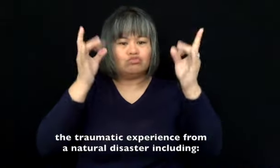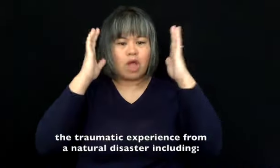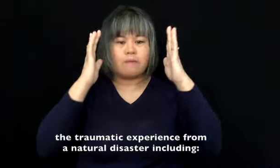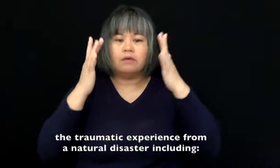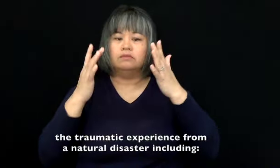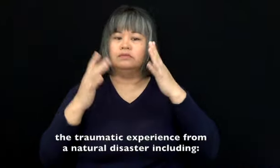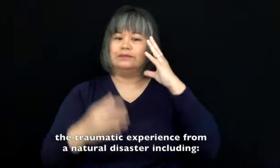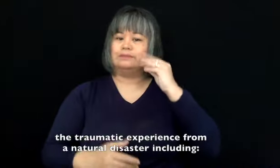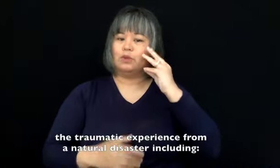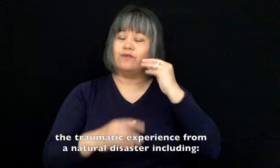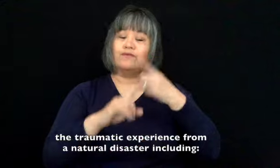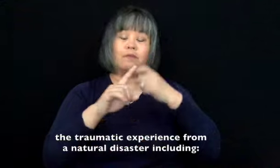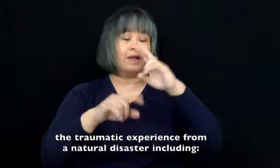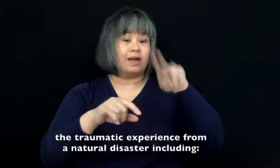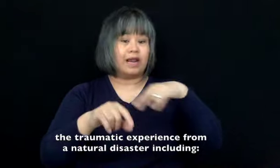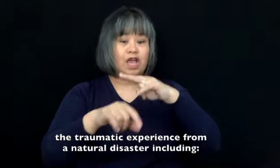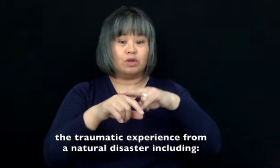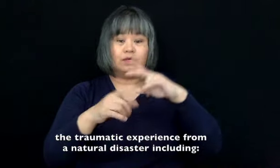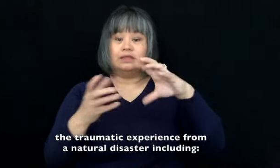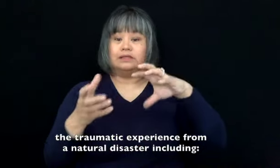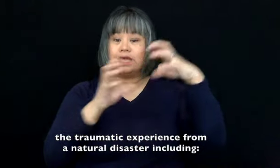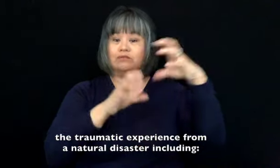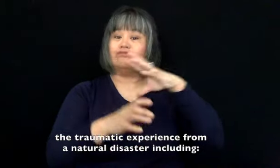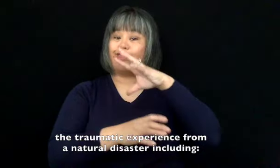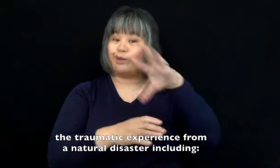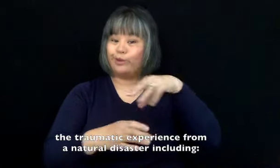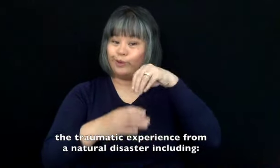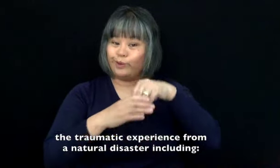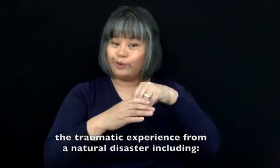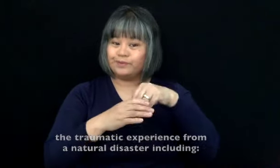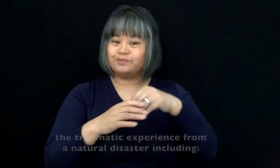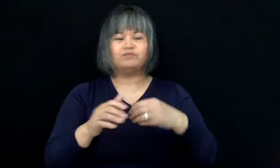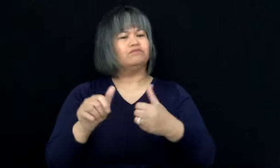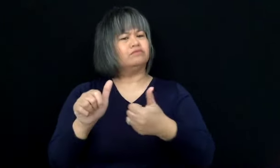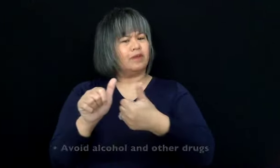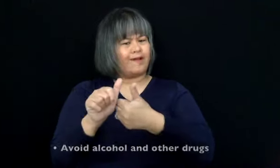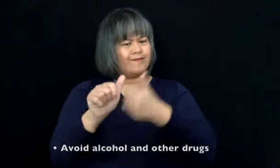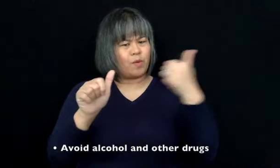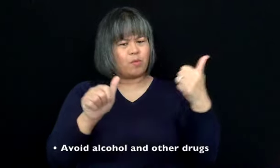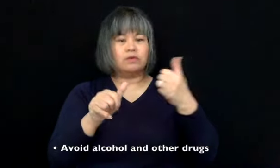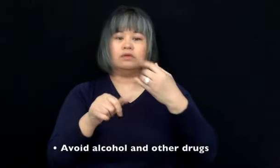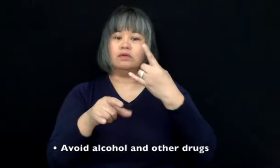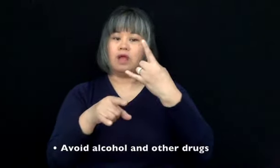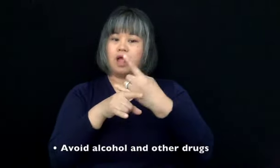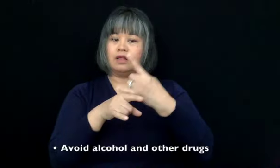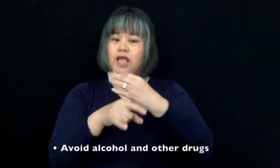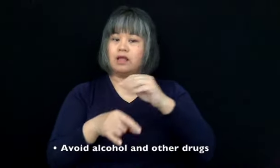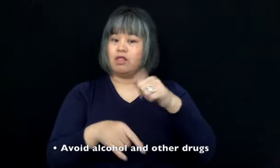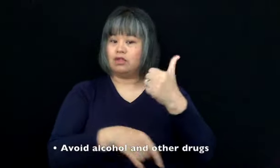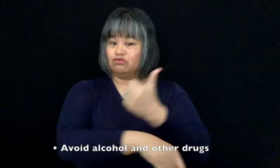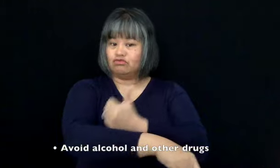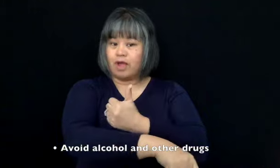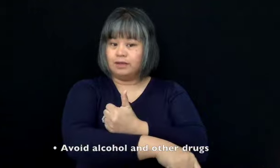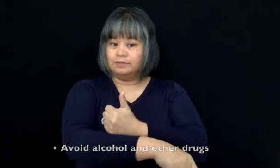with traumatic experiences from natural disasters, including avoid alcohol and other drugs,